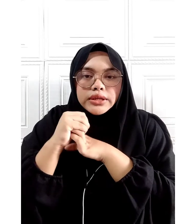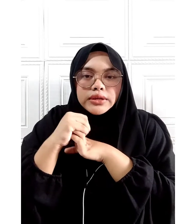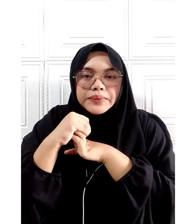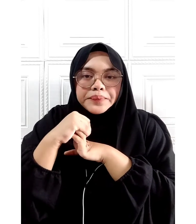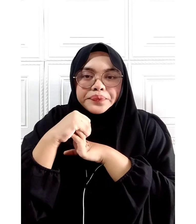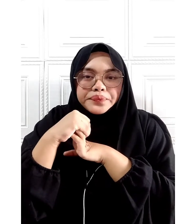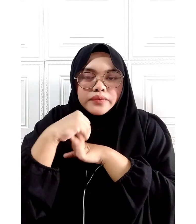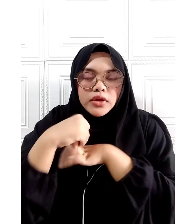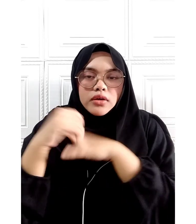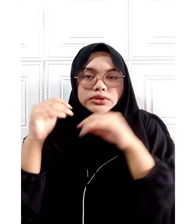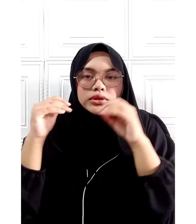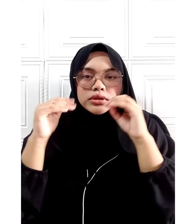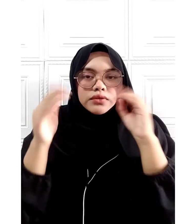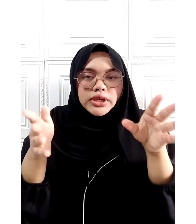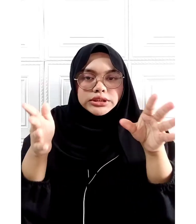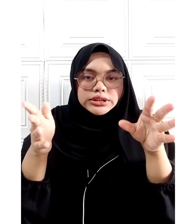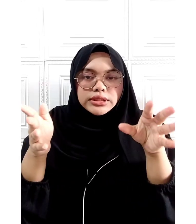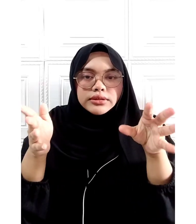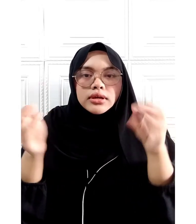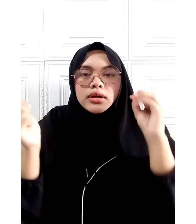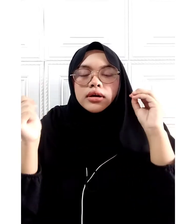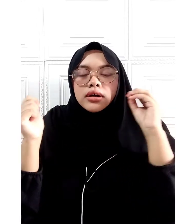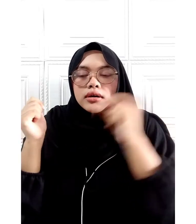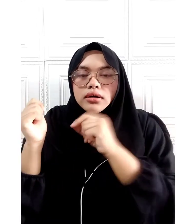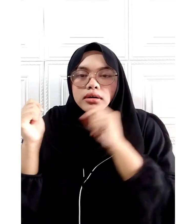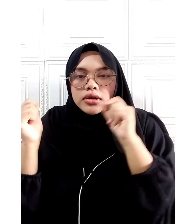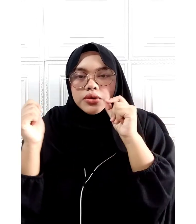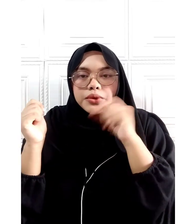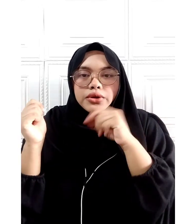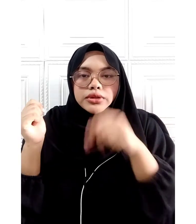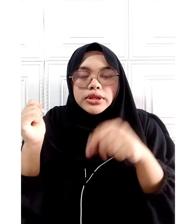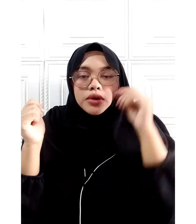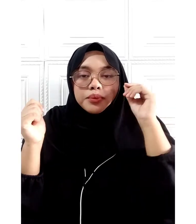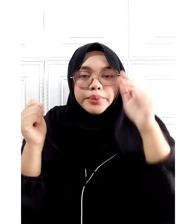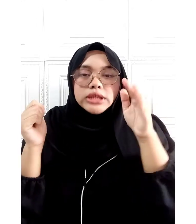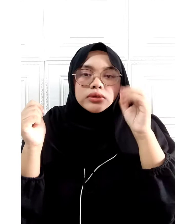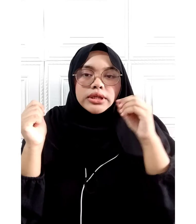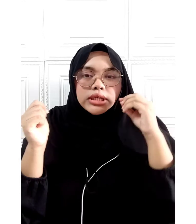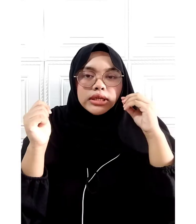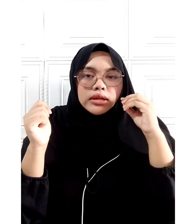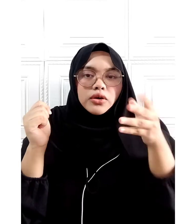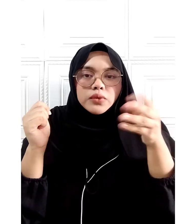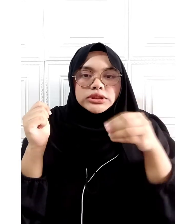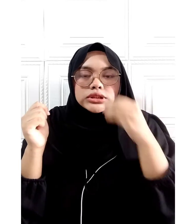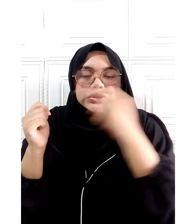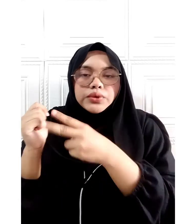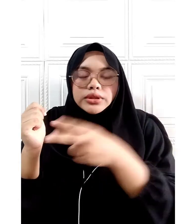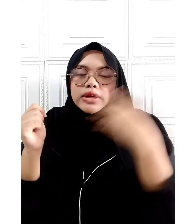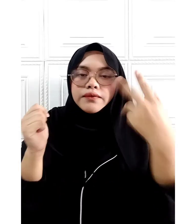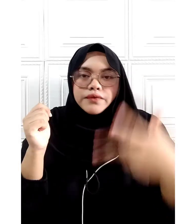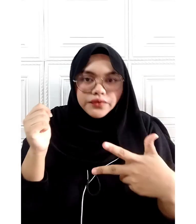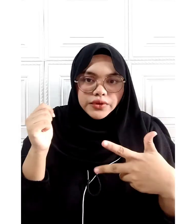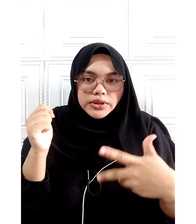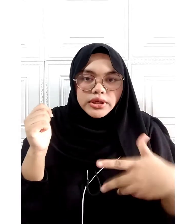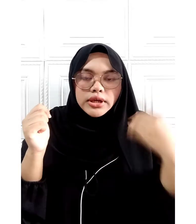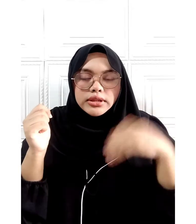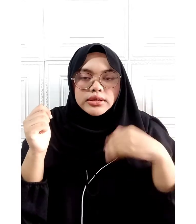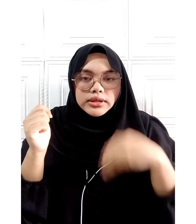the horizontal reaction, and we note it down based on the load, which is 2 Newton and 5 Newton until the